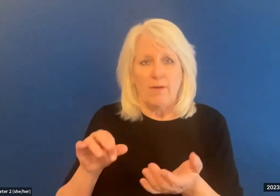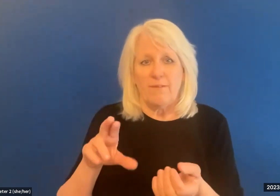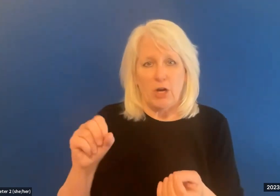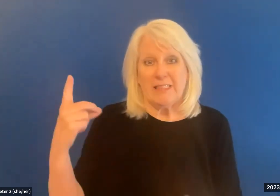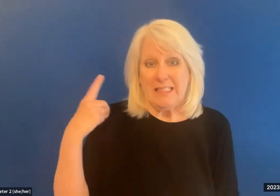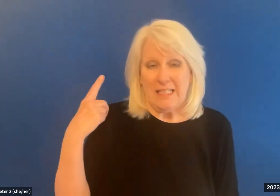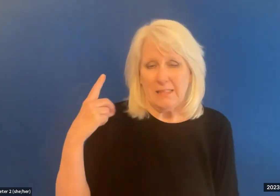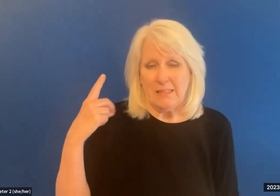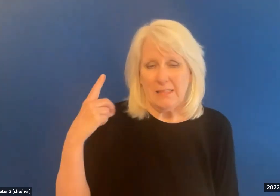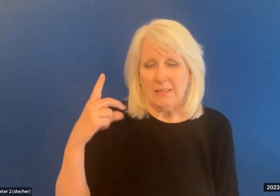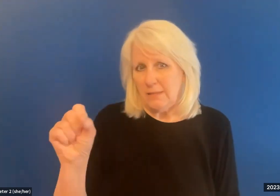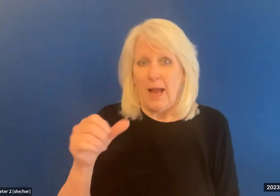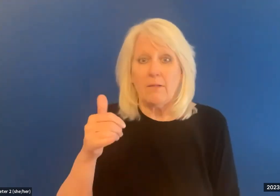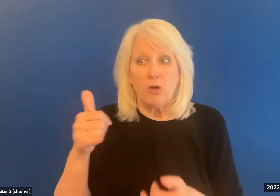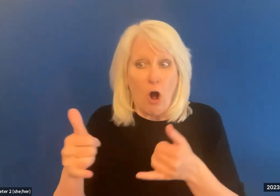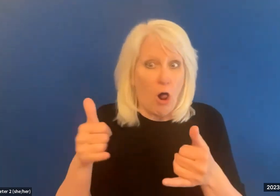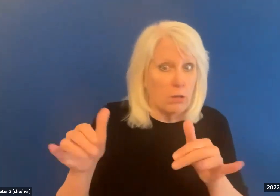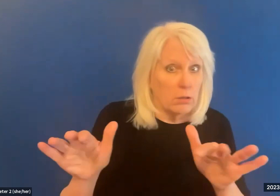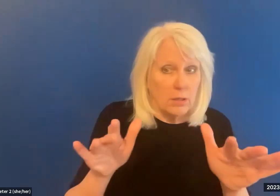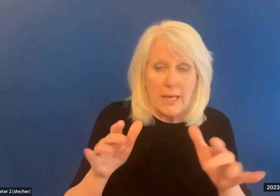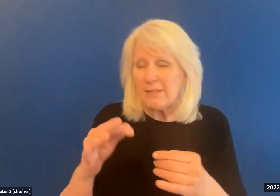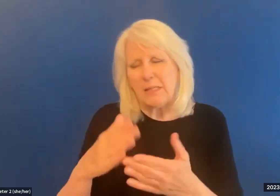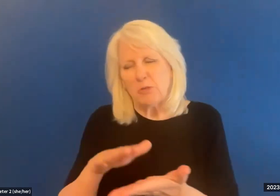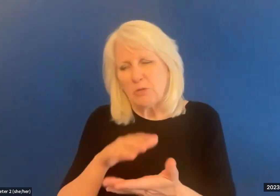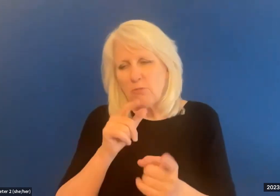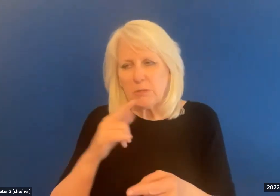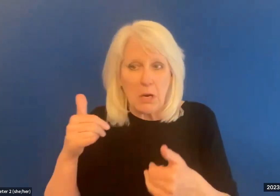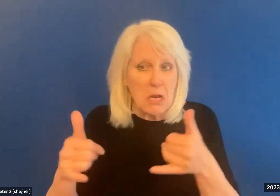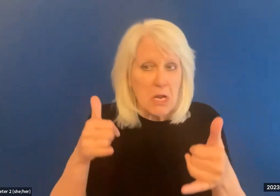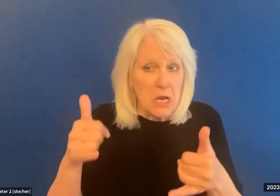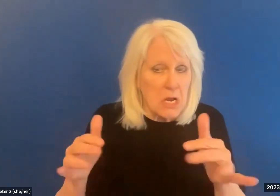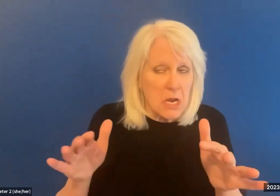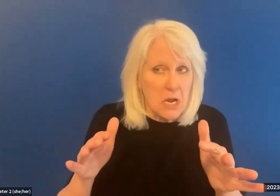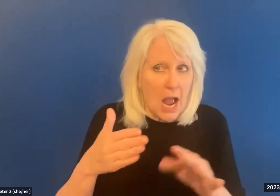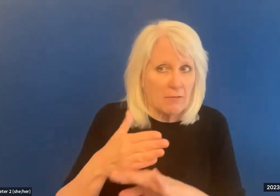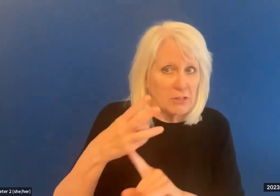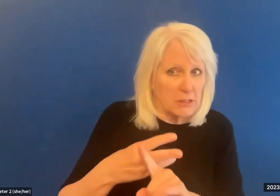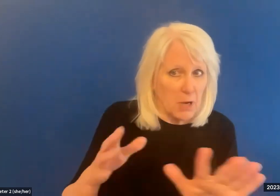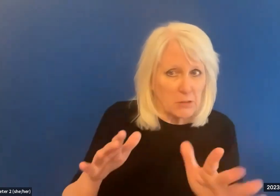encouraging participation, and phone calls to non-responding schools after 6 and 9 months.